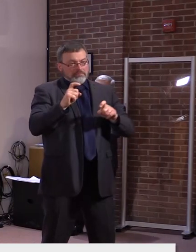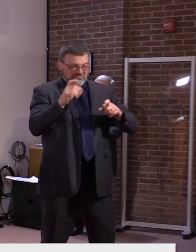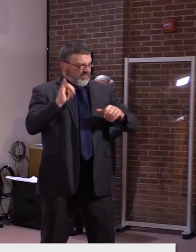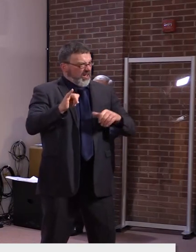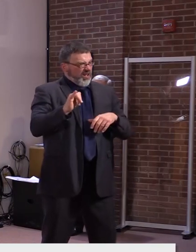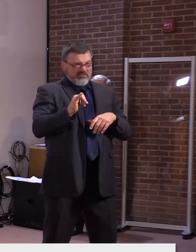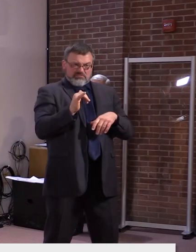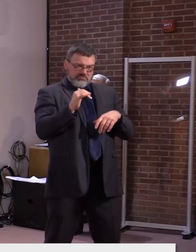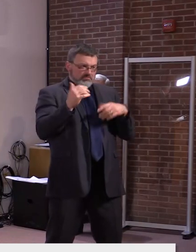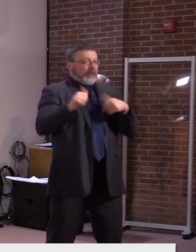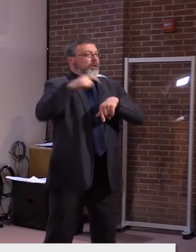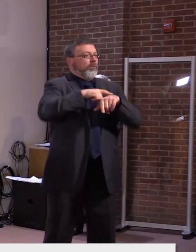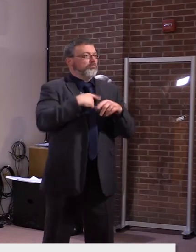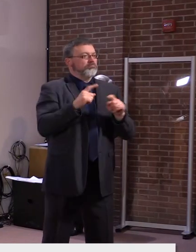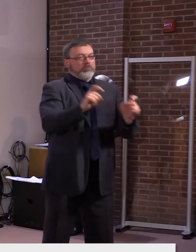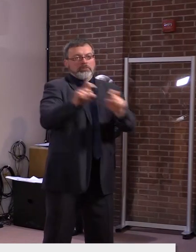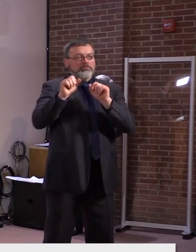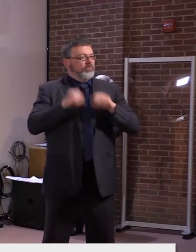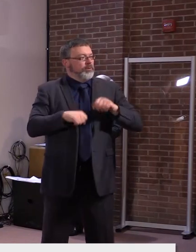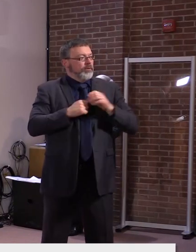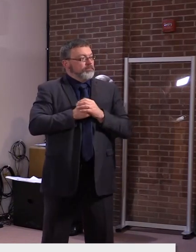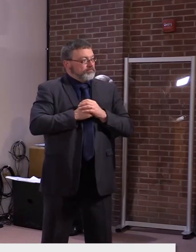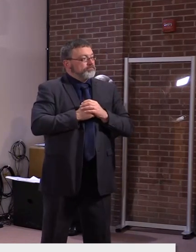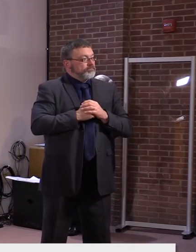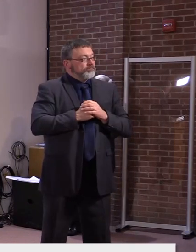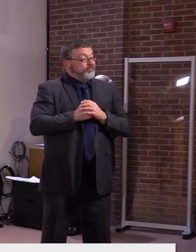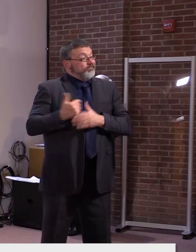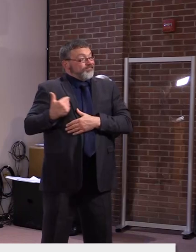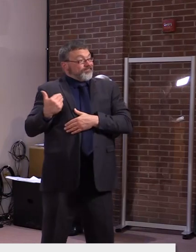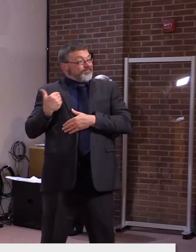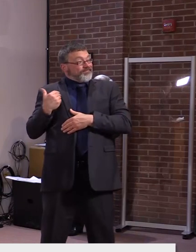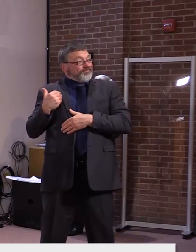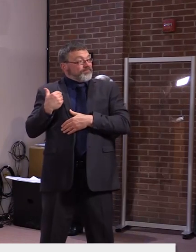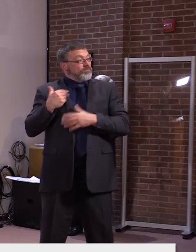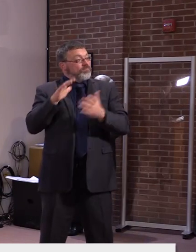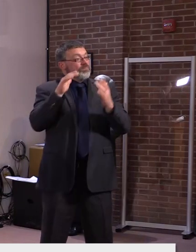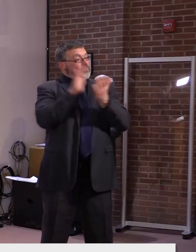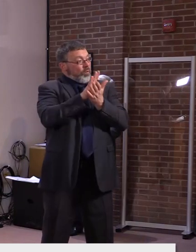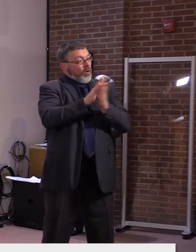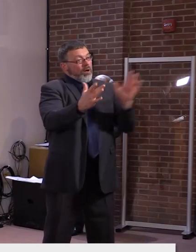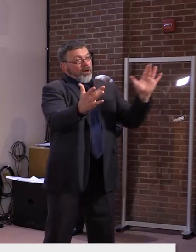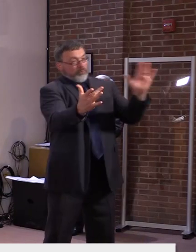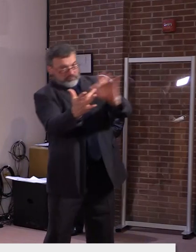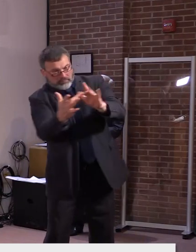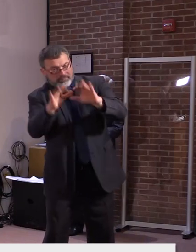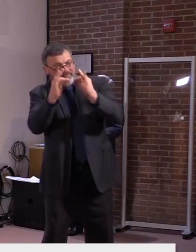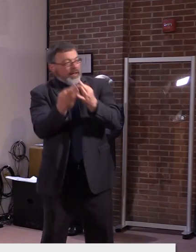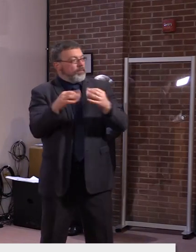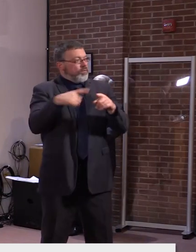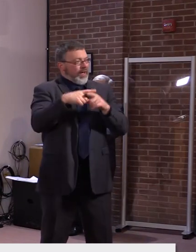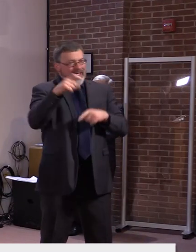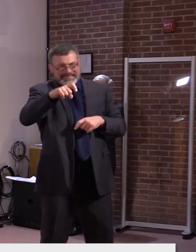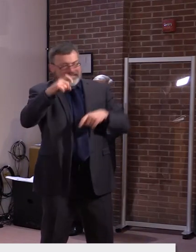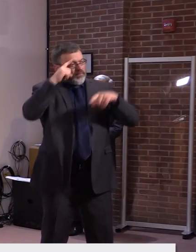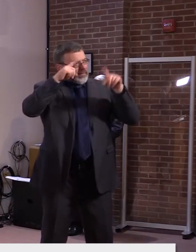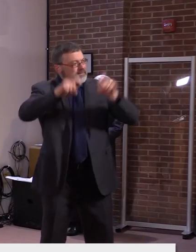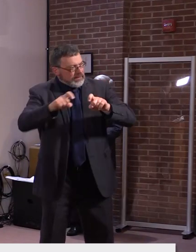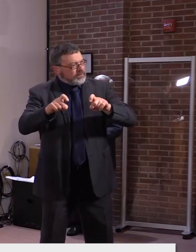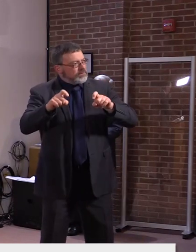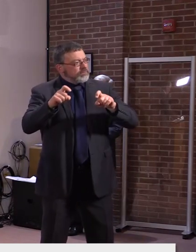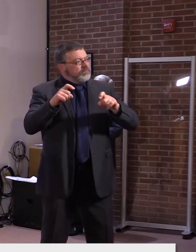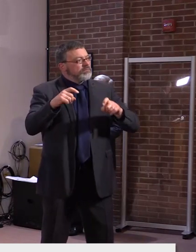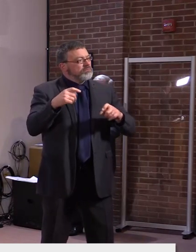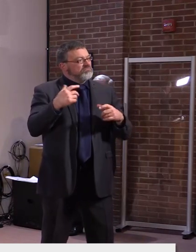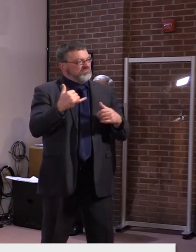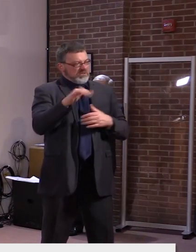I noted previously, families will hear directly from the schools when they're ready to start the testing and what the specifics of the Test to Stay will look like